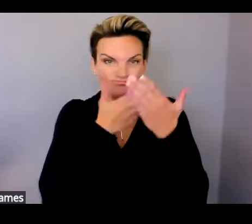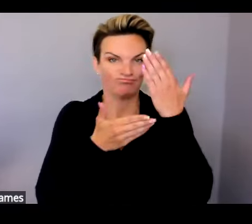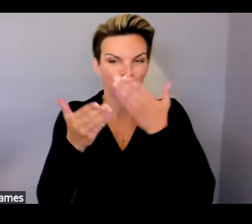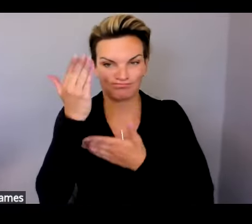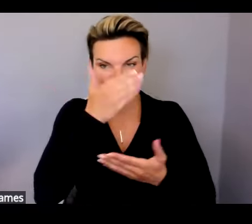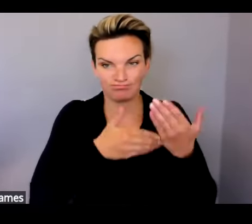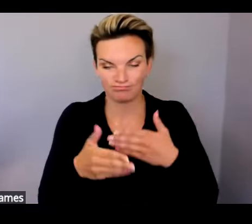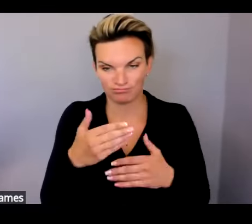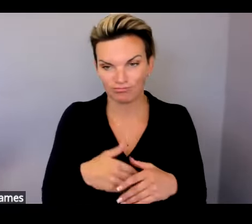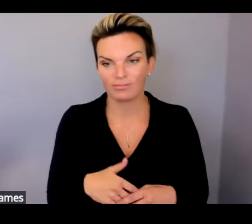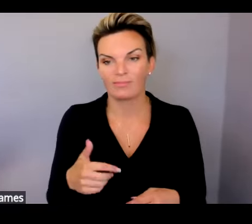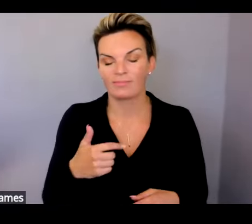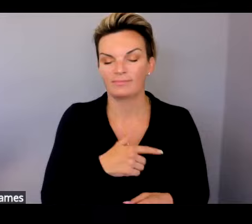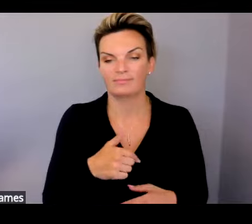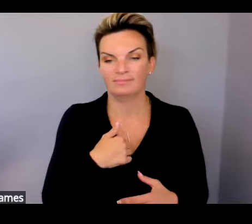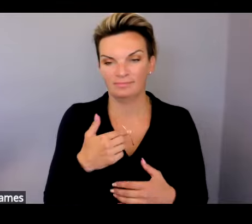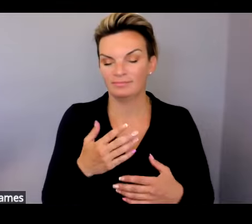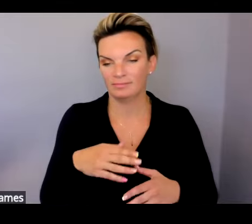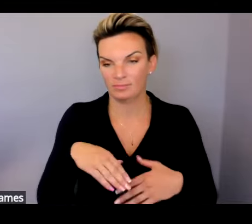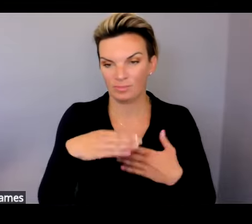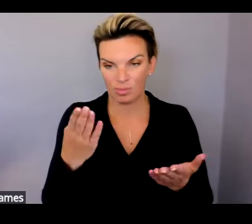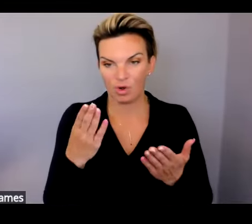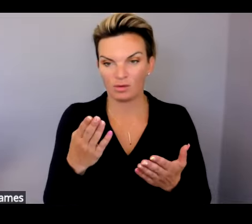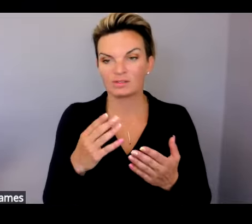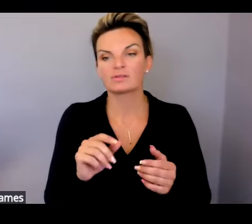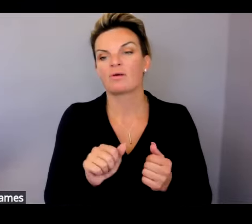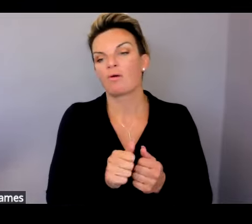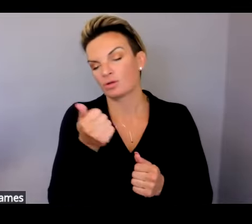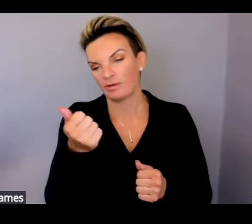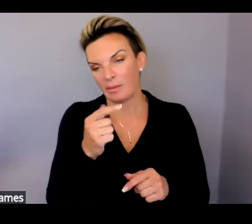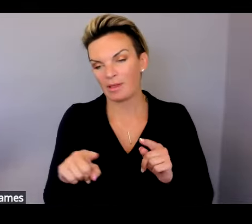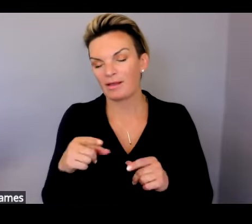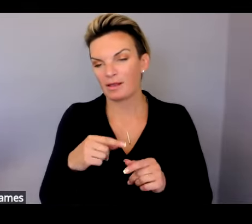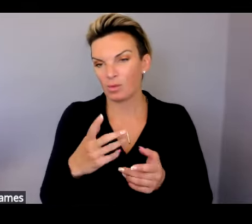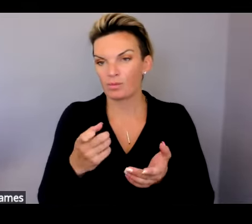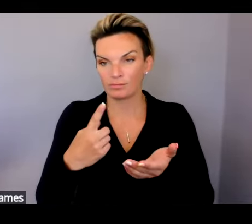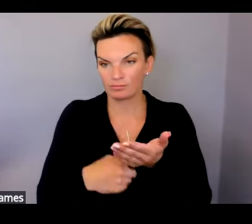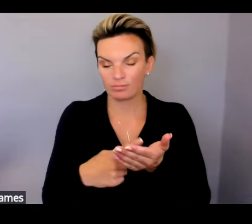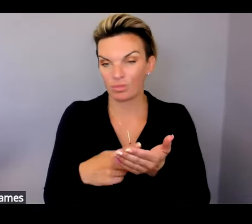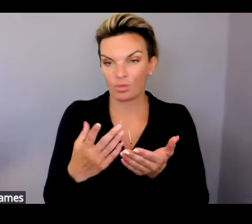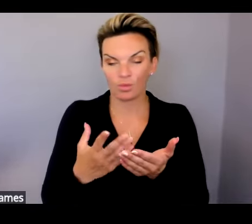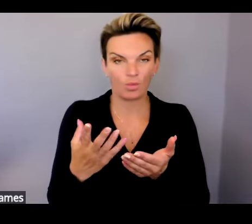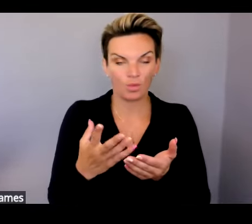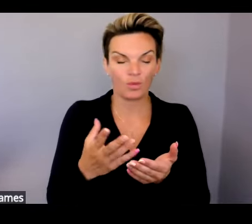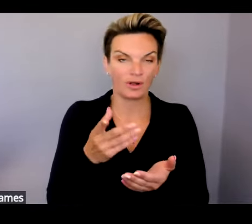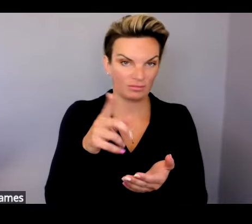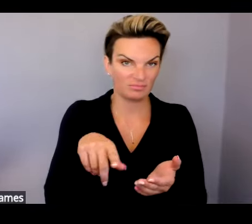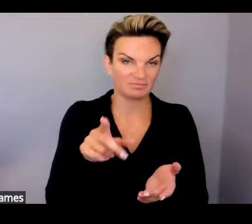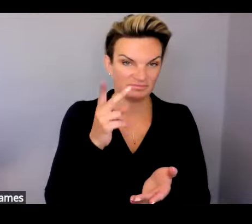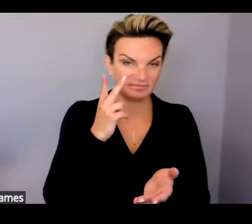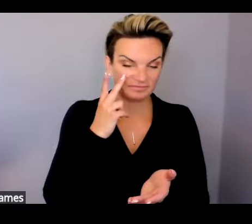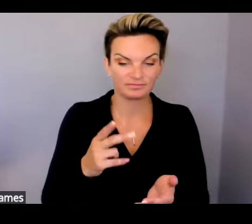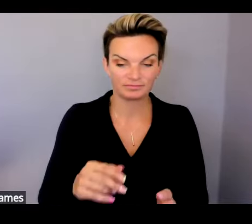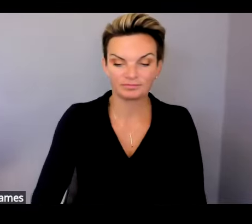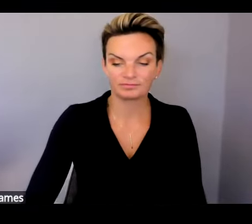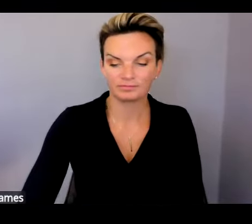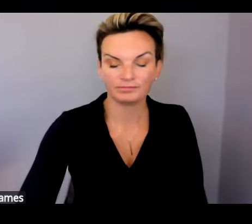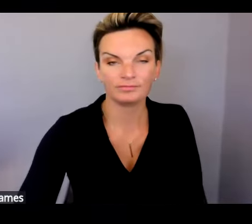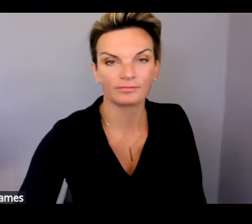I have a proposed alternative to it, but let me talk about what's in front of you first. In terms of the